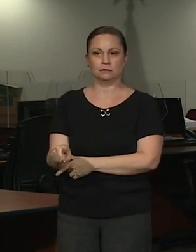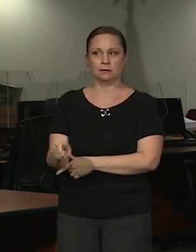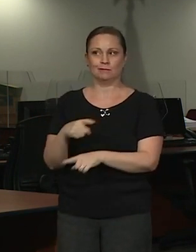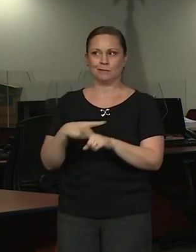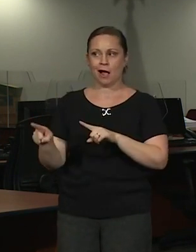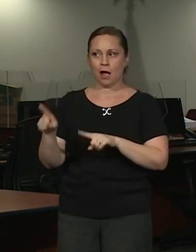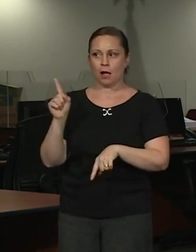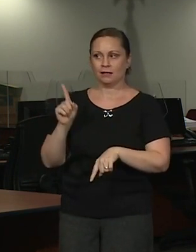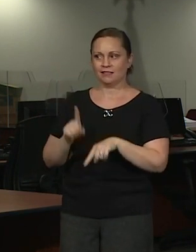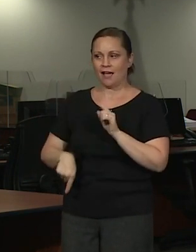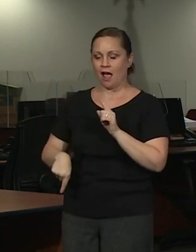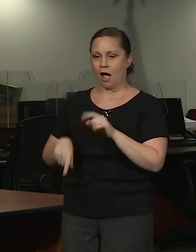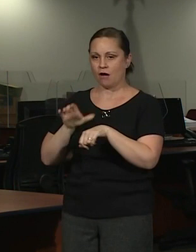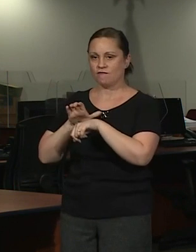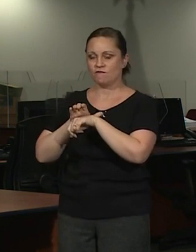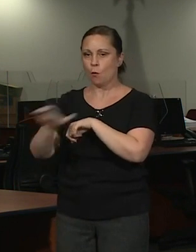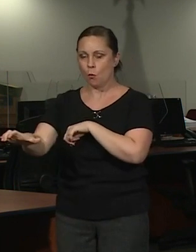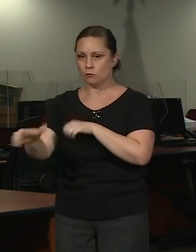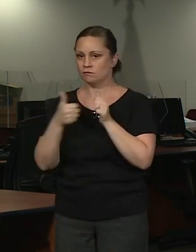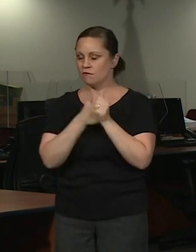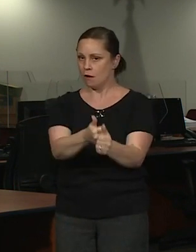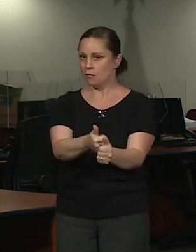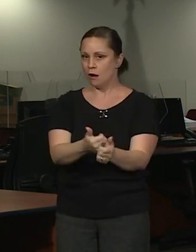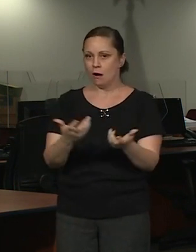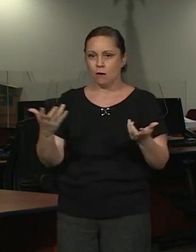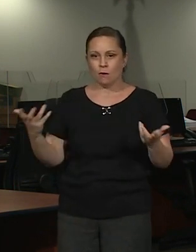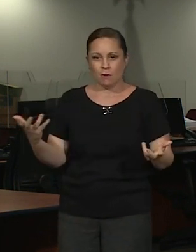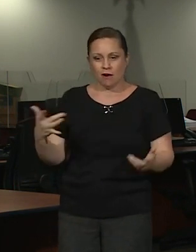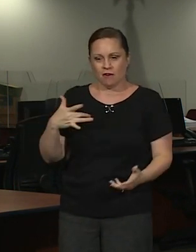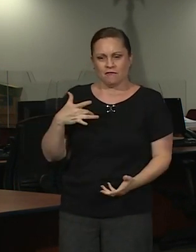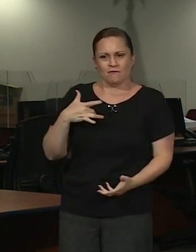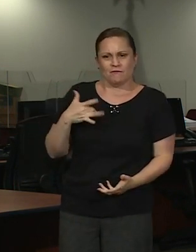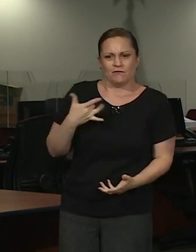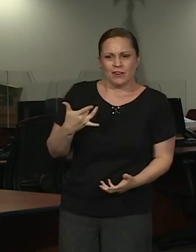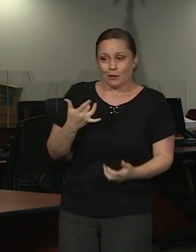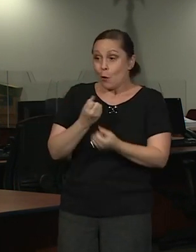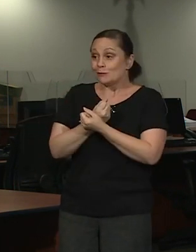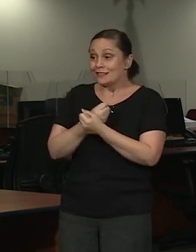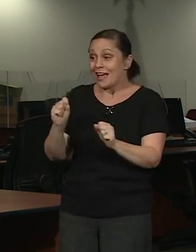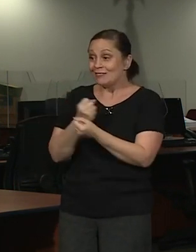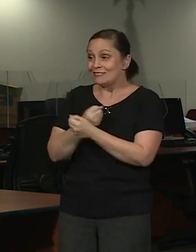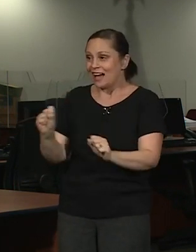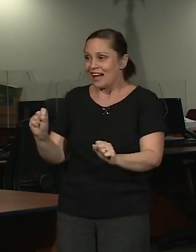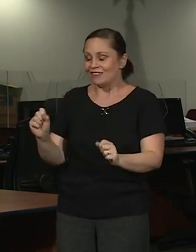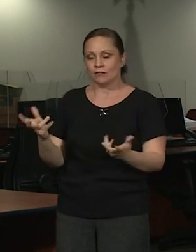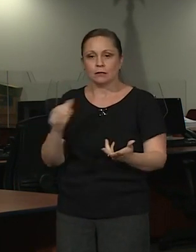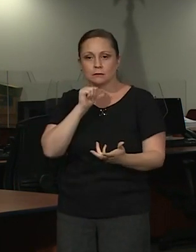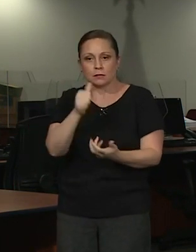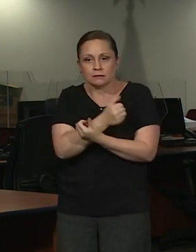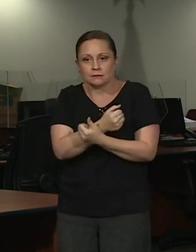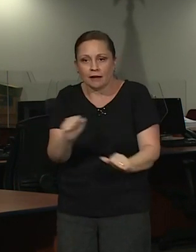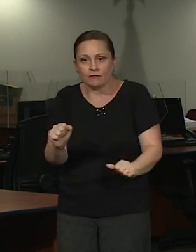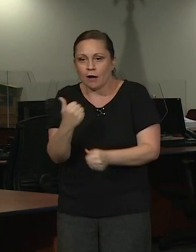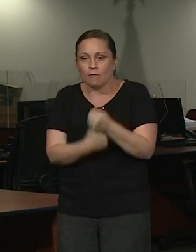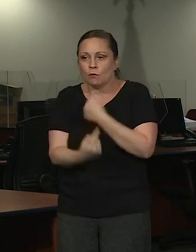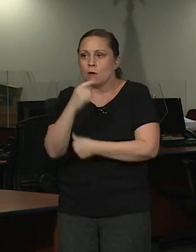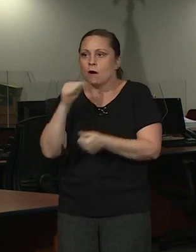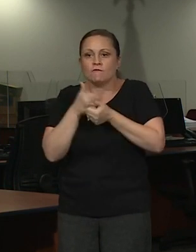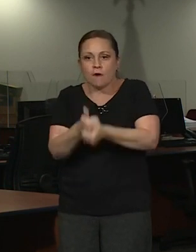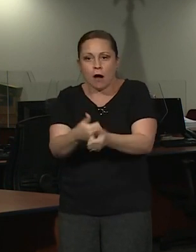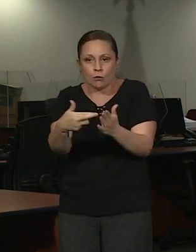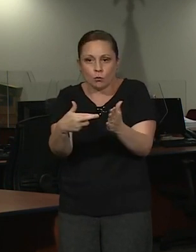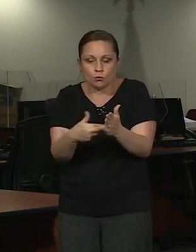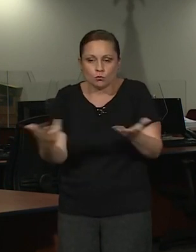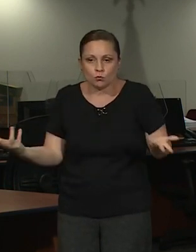able to enforce it gives a false sense of security to those who believe that everybody is following the rules. Now,